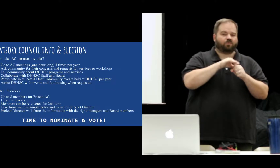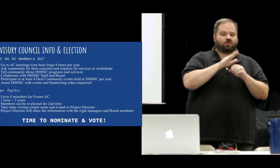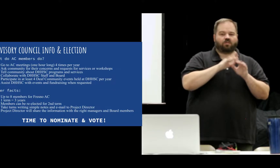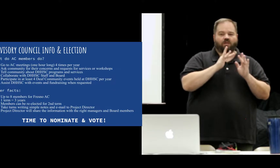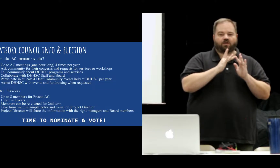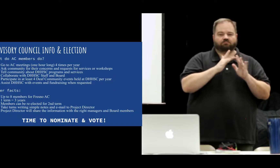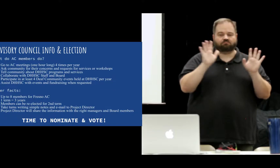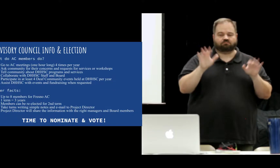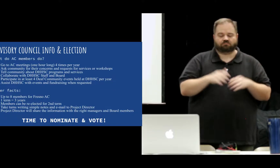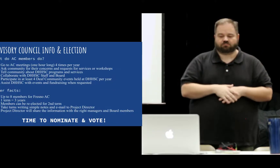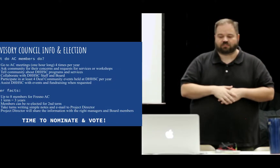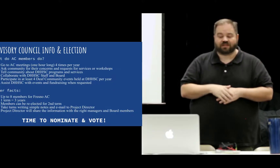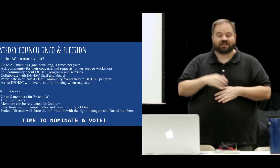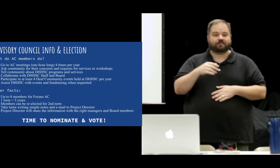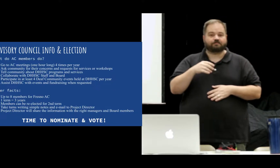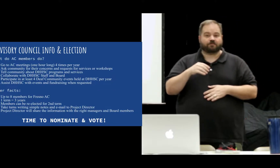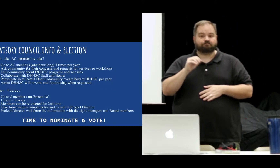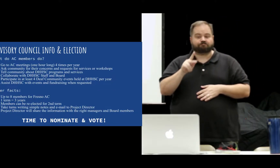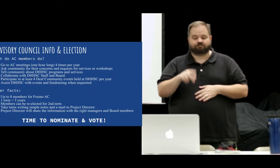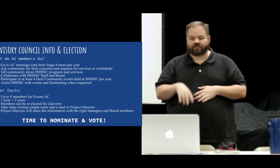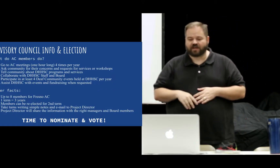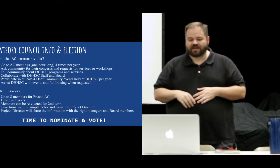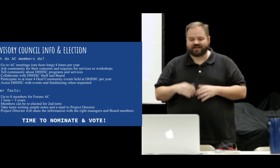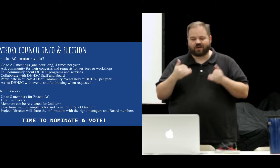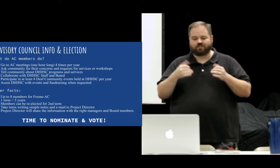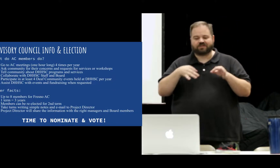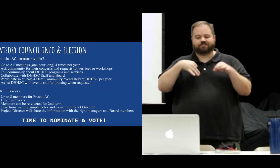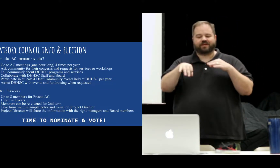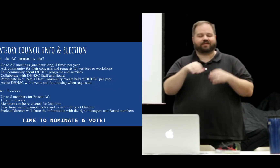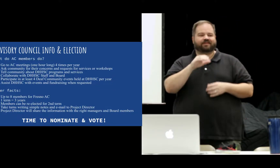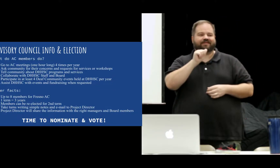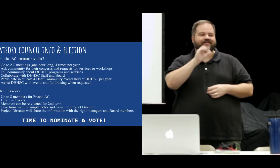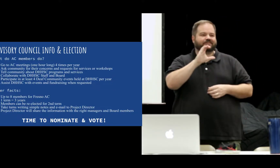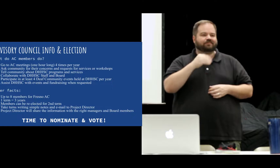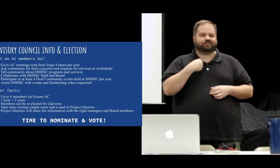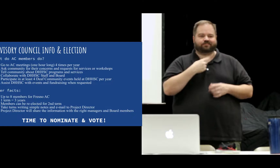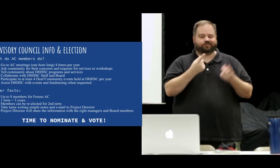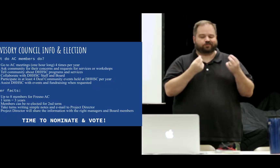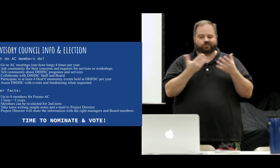And then that way we continue our voting procedures through the online option.